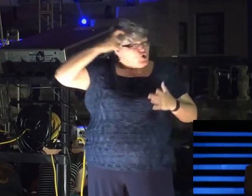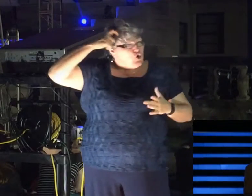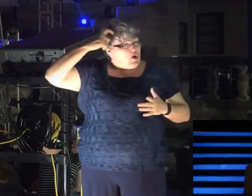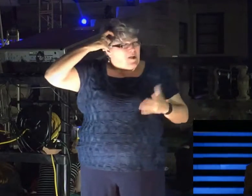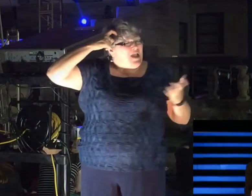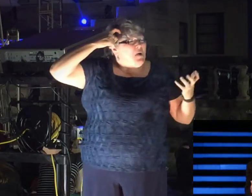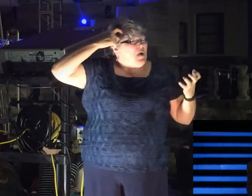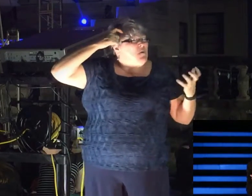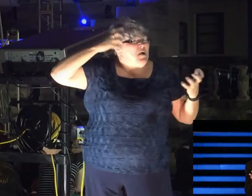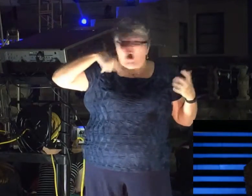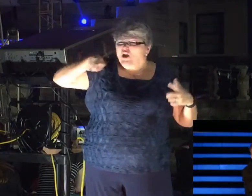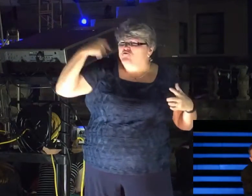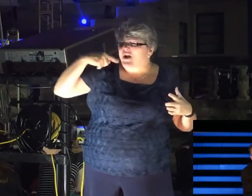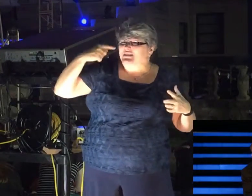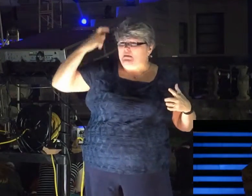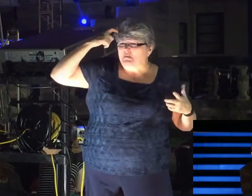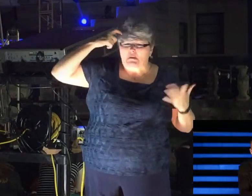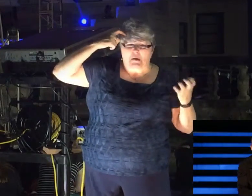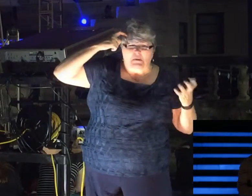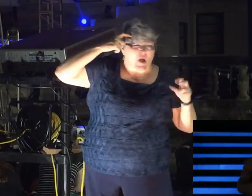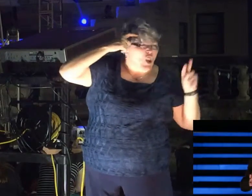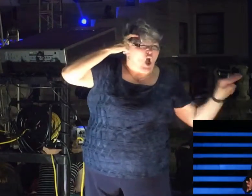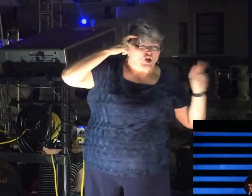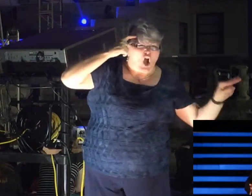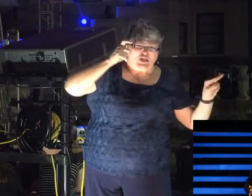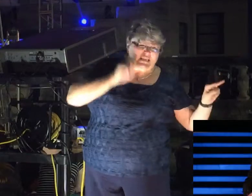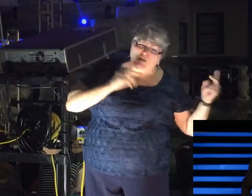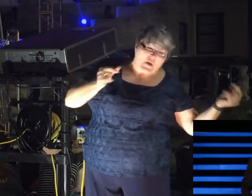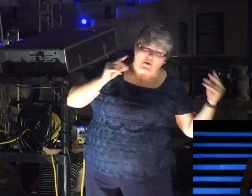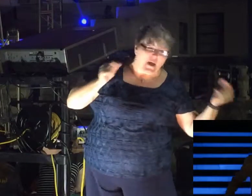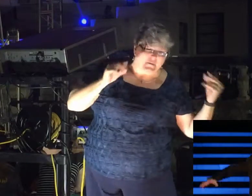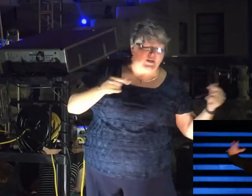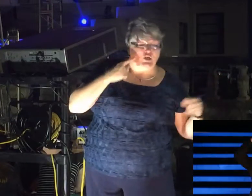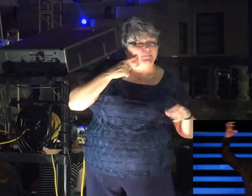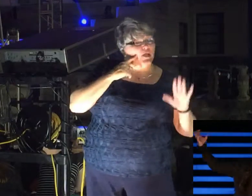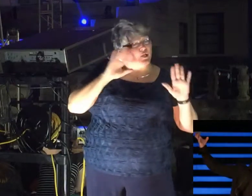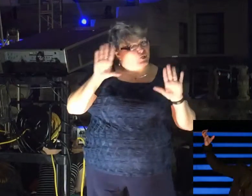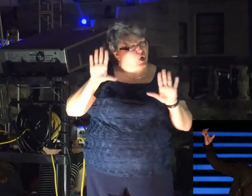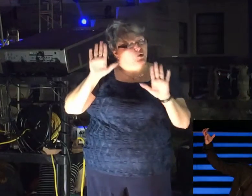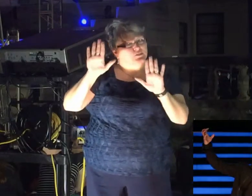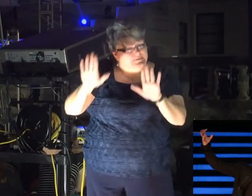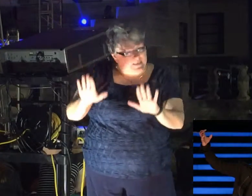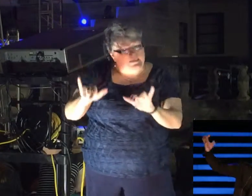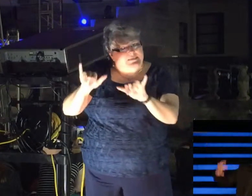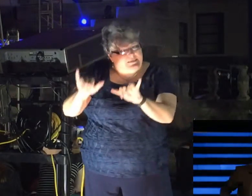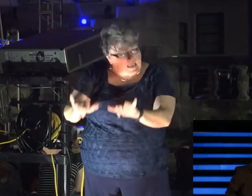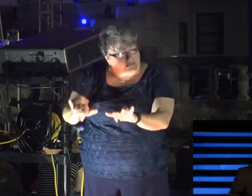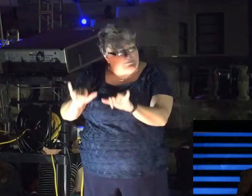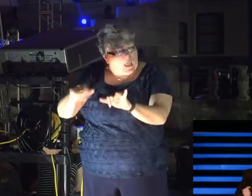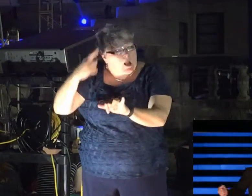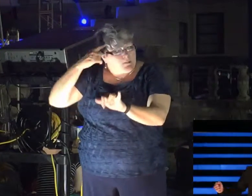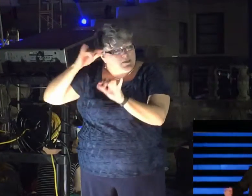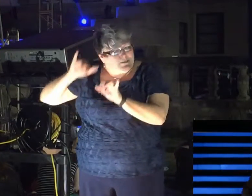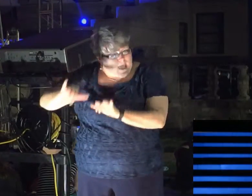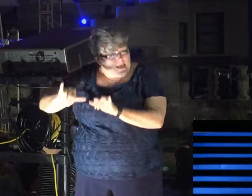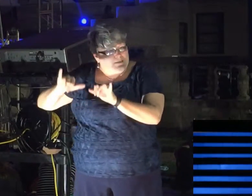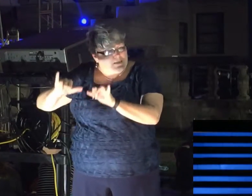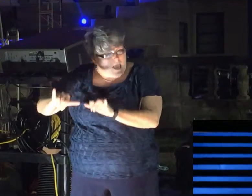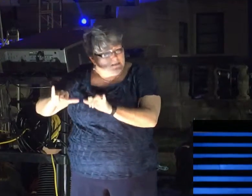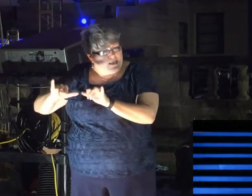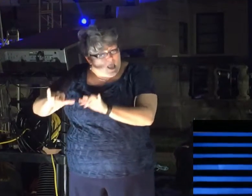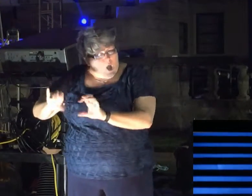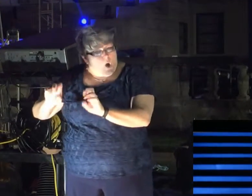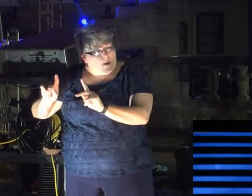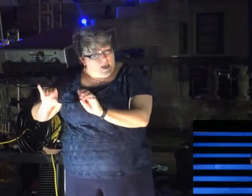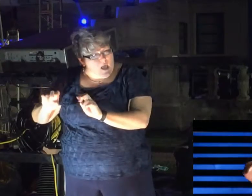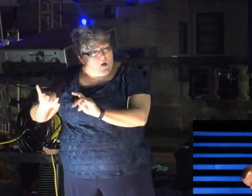emotionally, that part of your brain will go, what are you, nuts? Look at somebody sexually quick. And you got to go, come here, buddy, come here, stay there. Okay, all